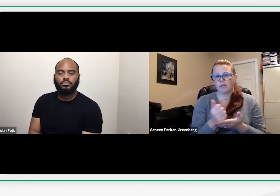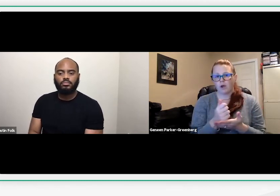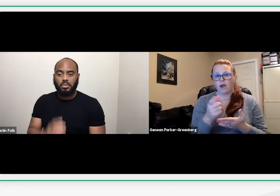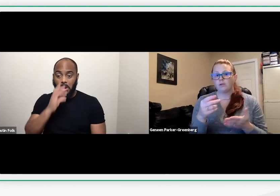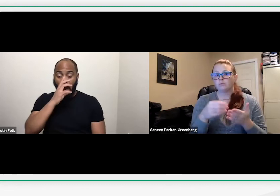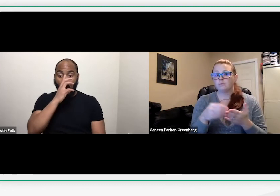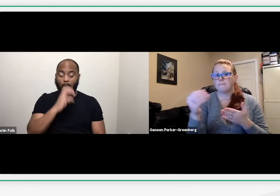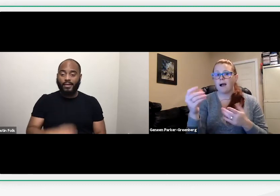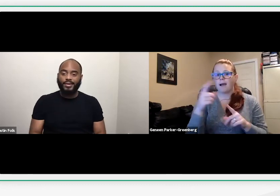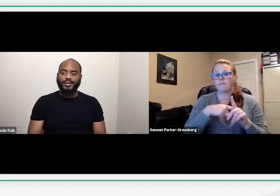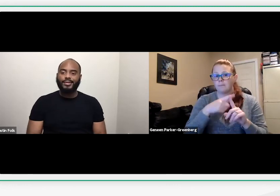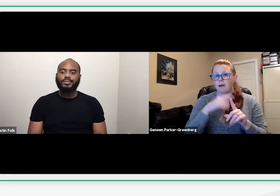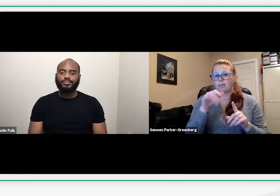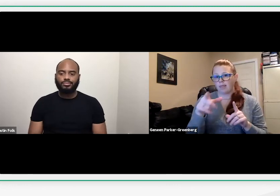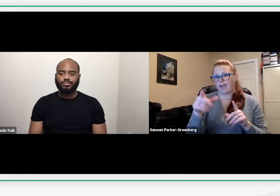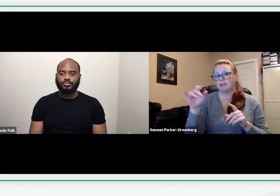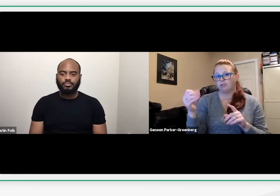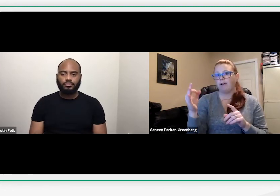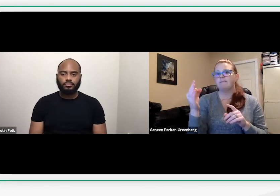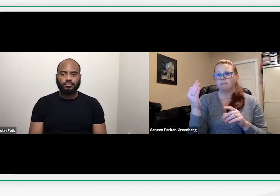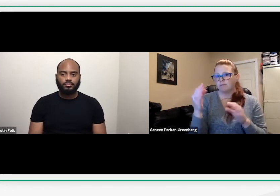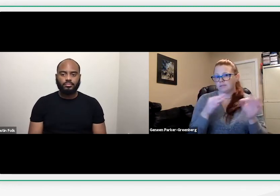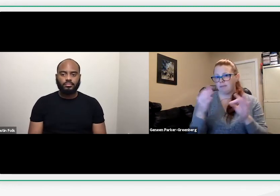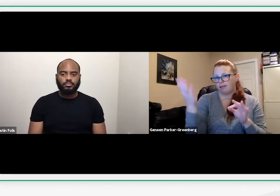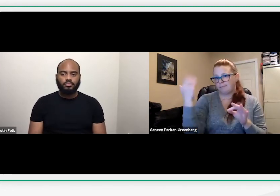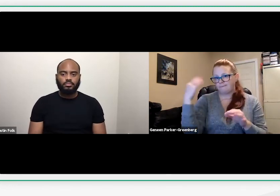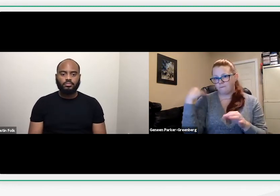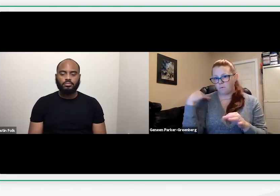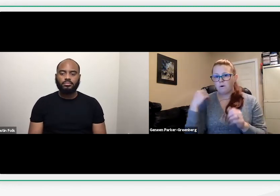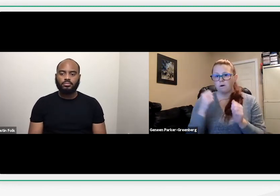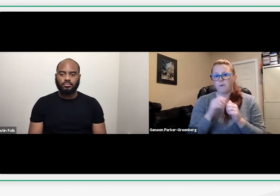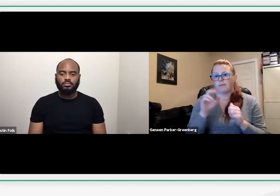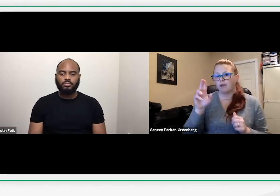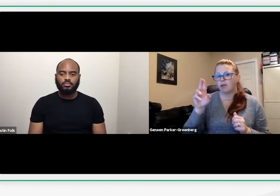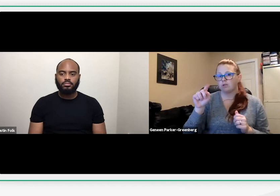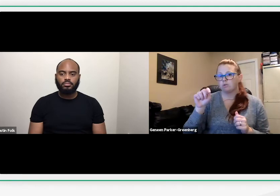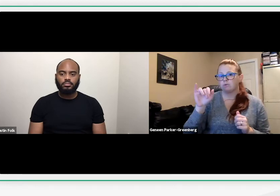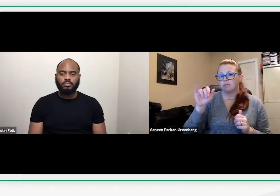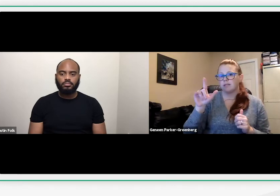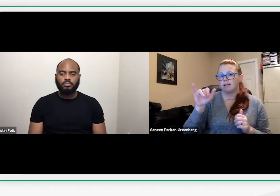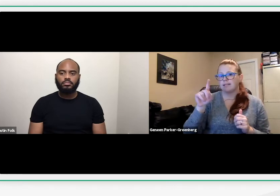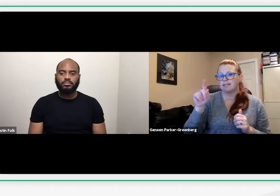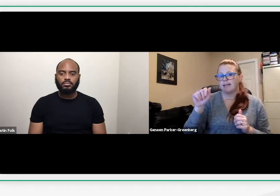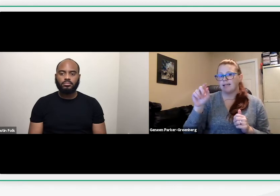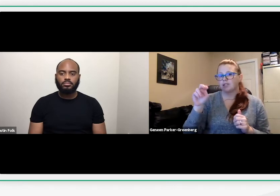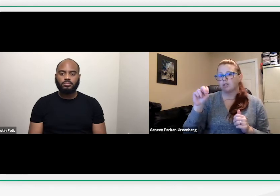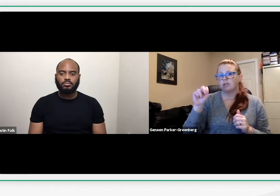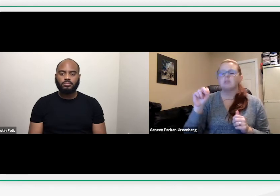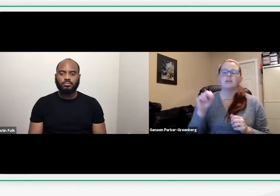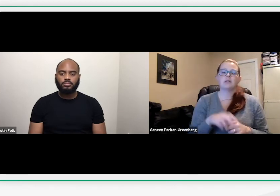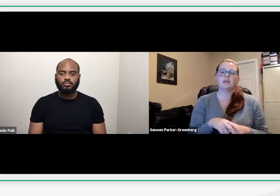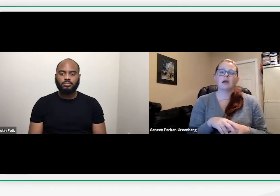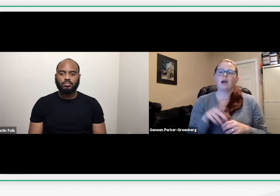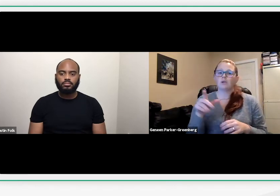You can also open a line of credit like a credit card if you purchase something every month, like Justin